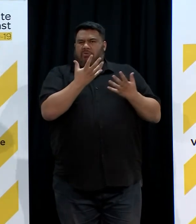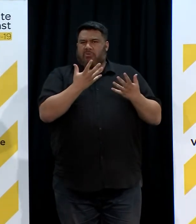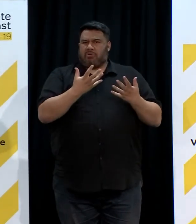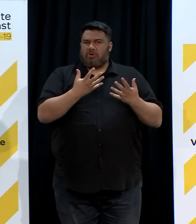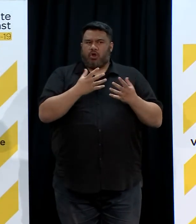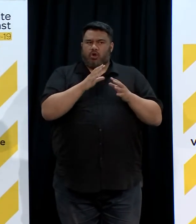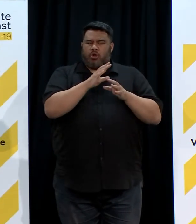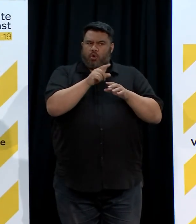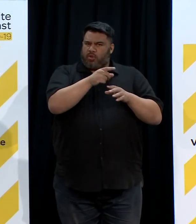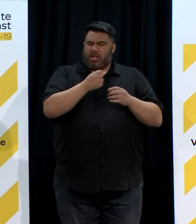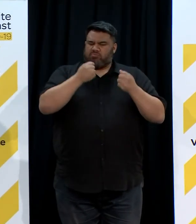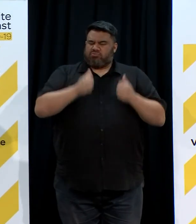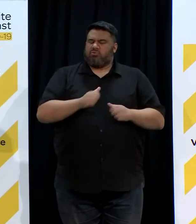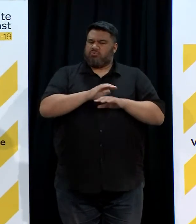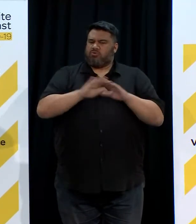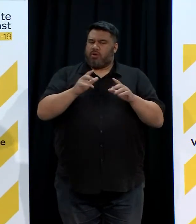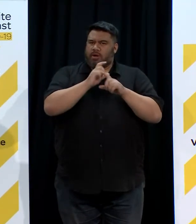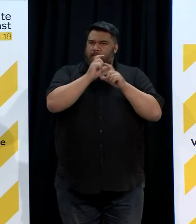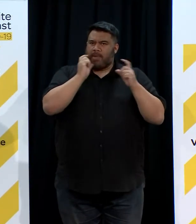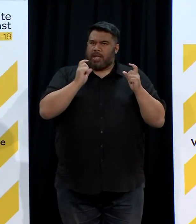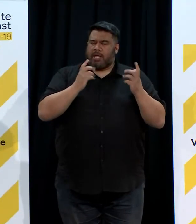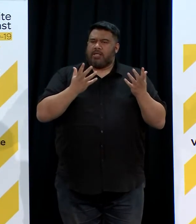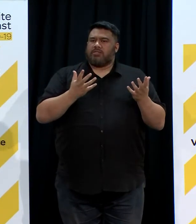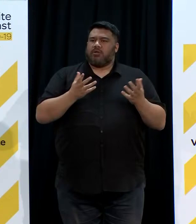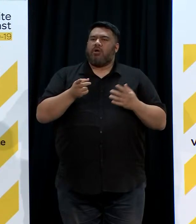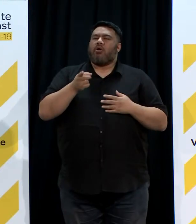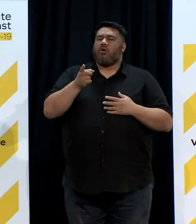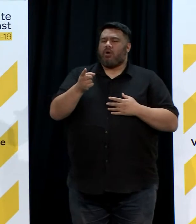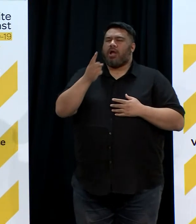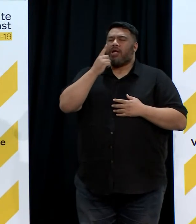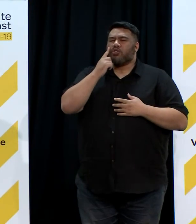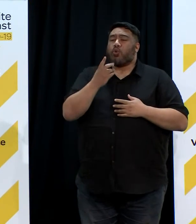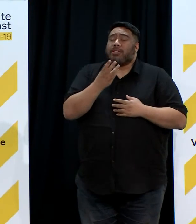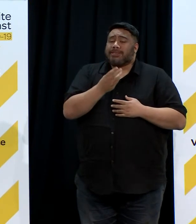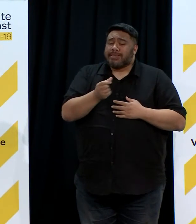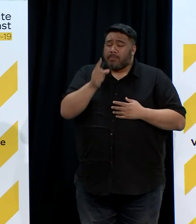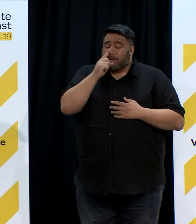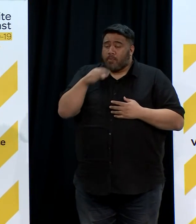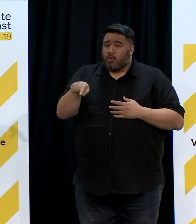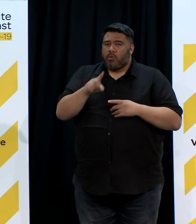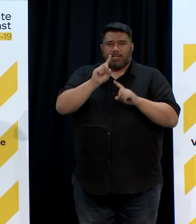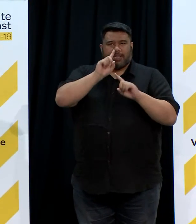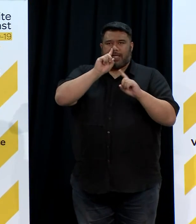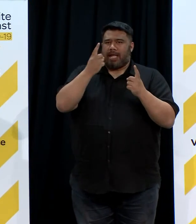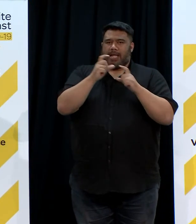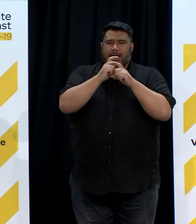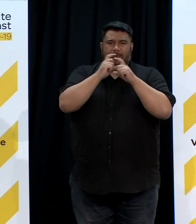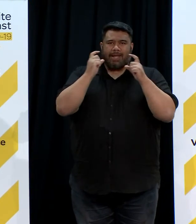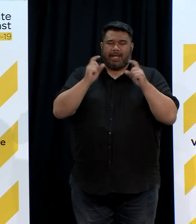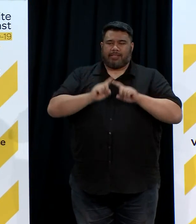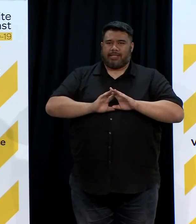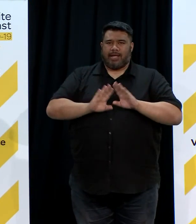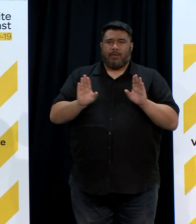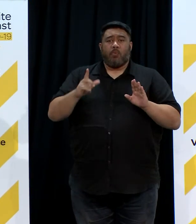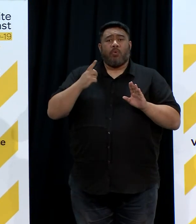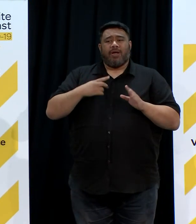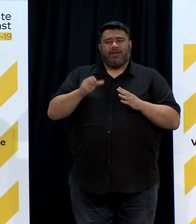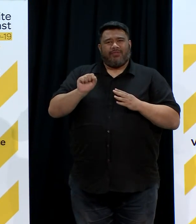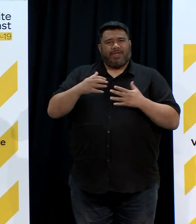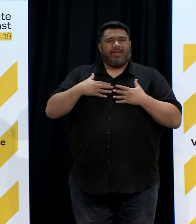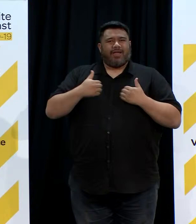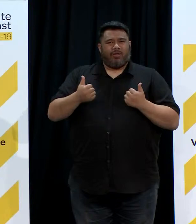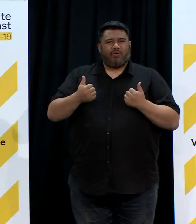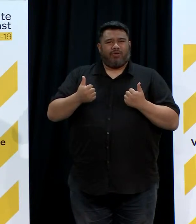for medical reasons, are not able to wear masks, and we've all got to respect that there are people who cannot wear